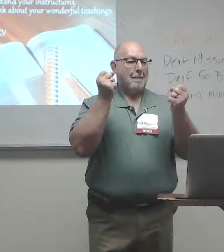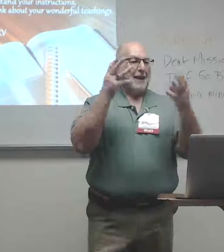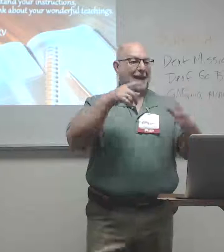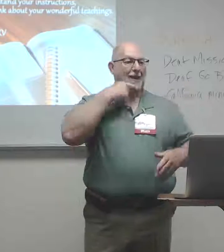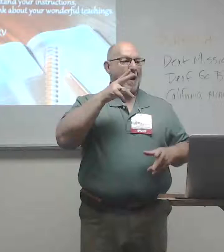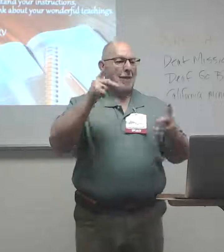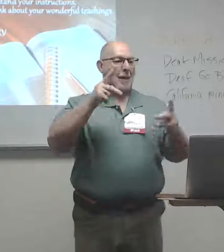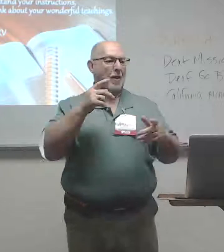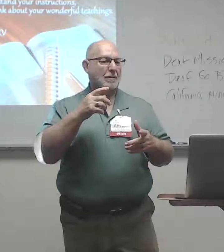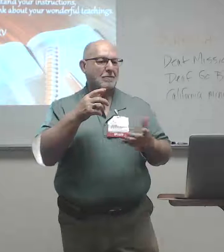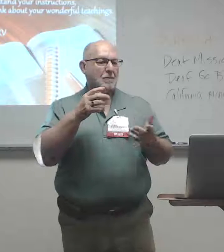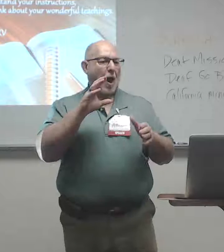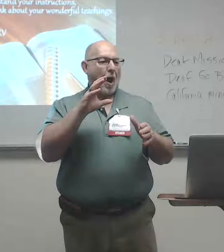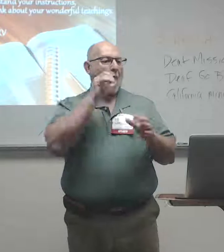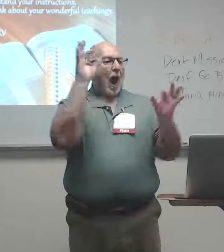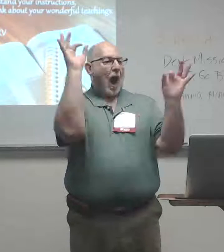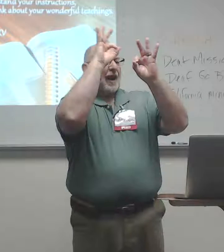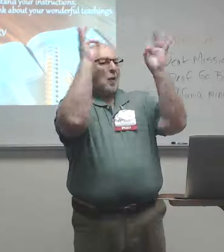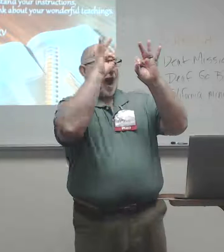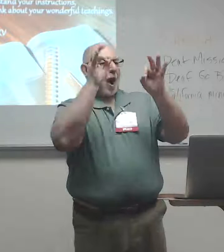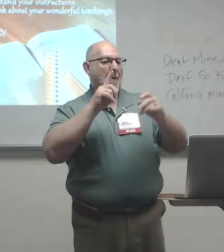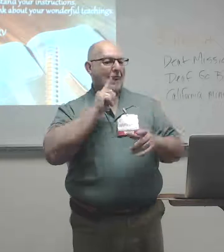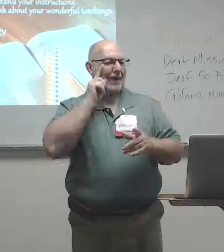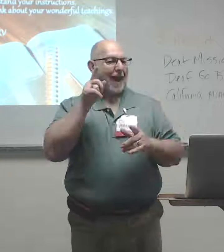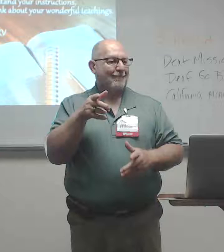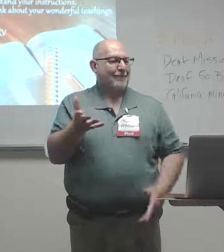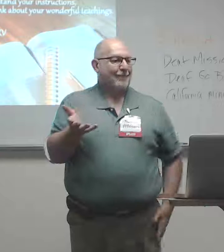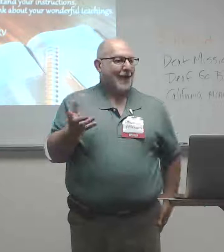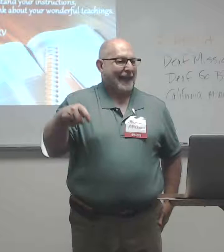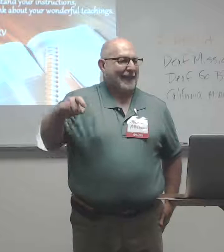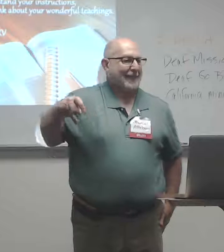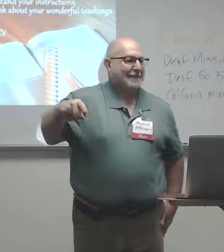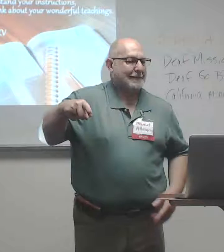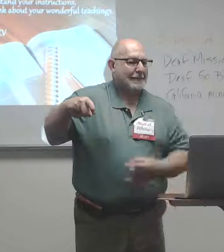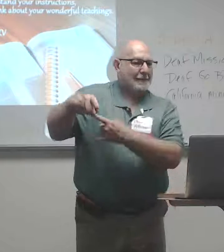Many hearing people are unaware of the deaf needs.